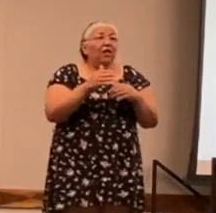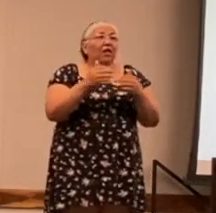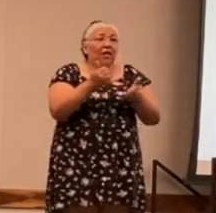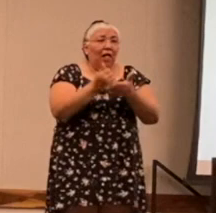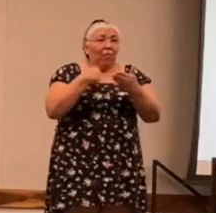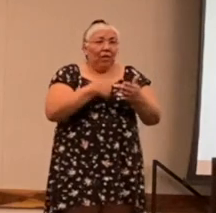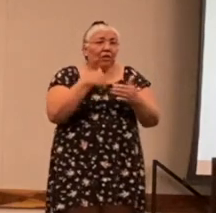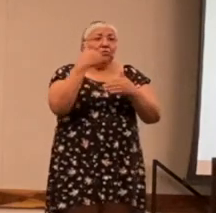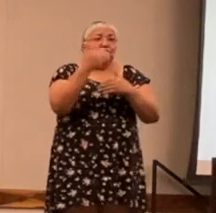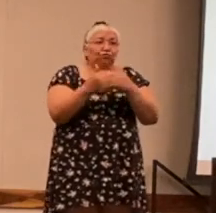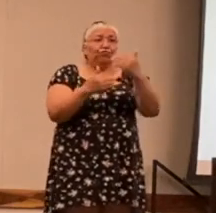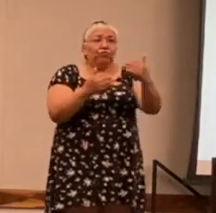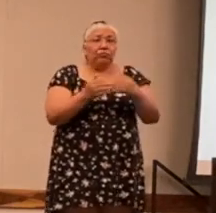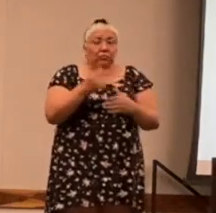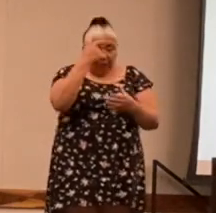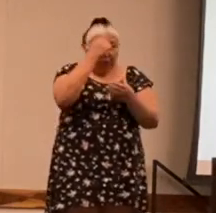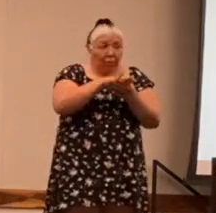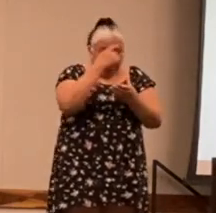you believe that?